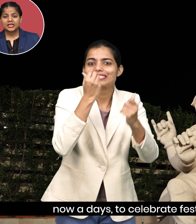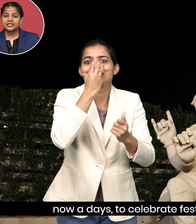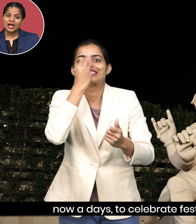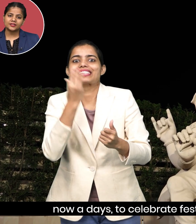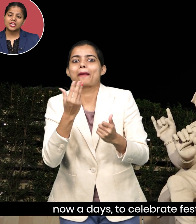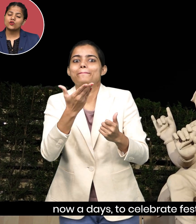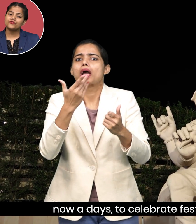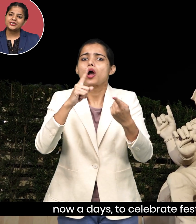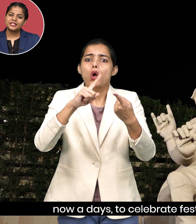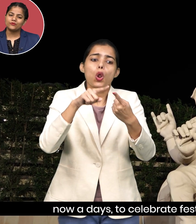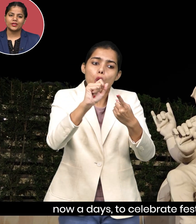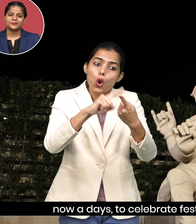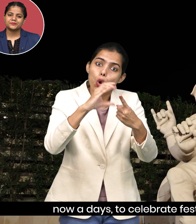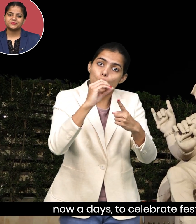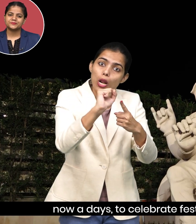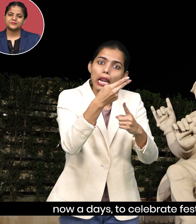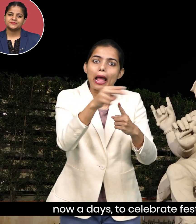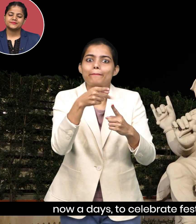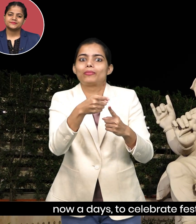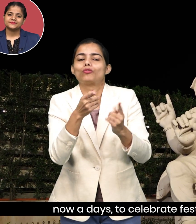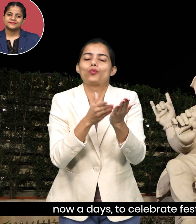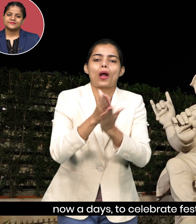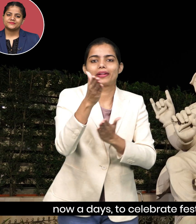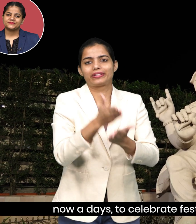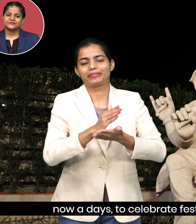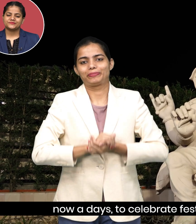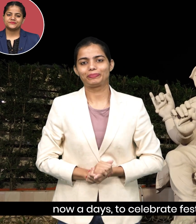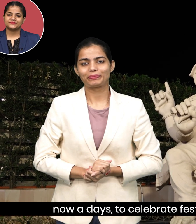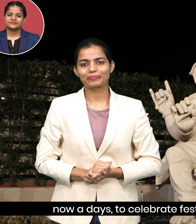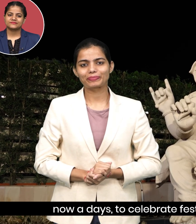festivals in an eco-friendly way.